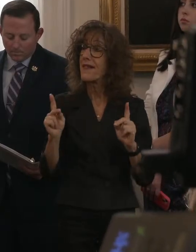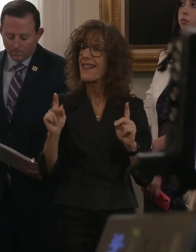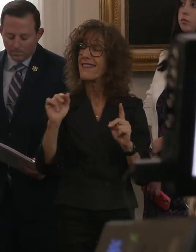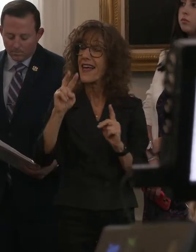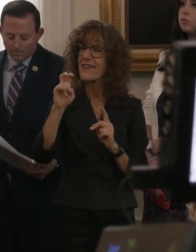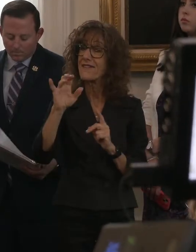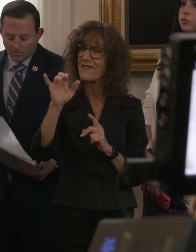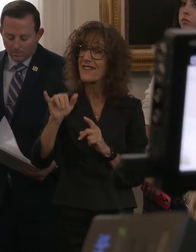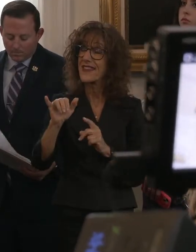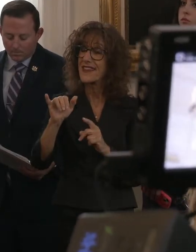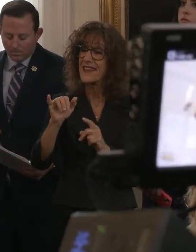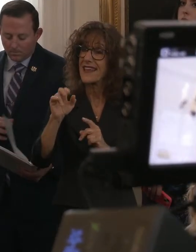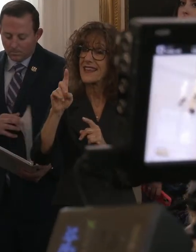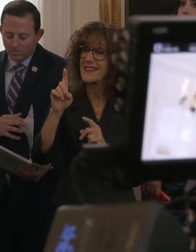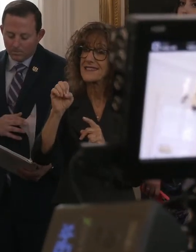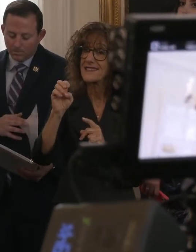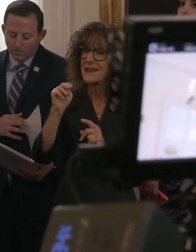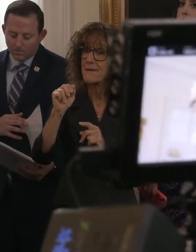Vinnie DeMarco,